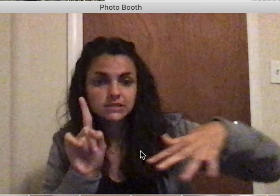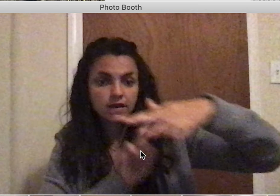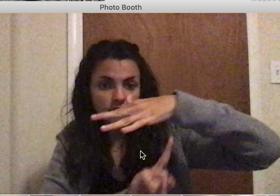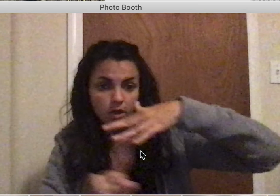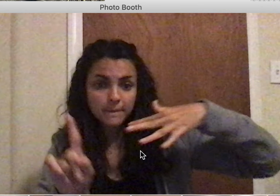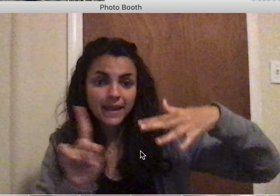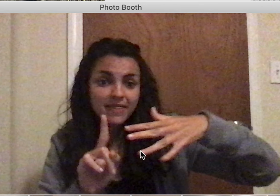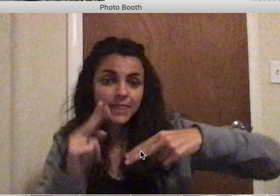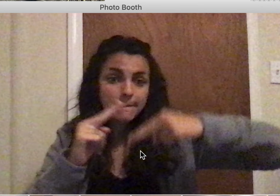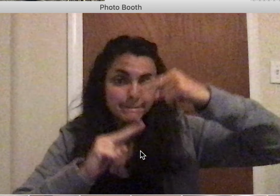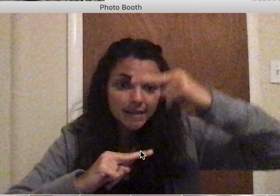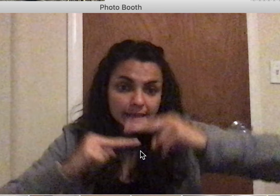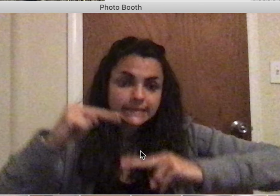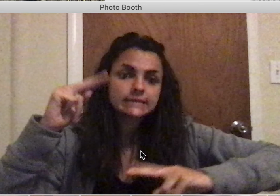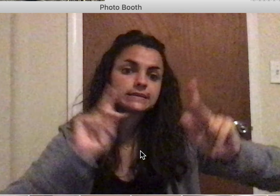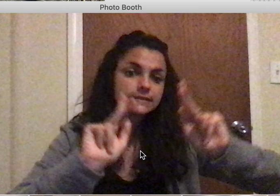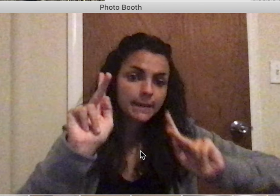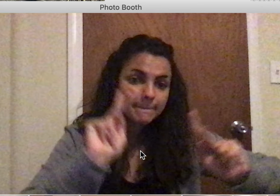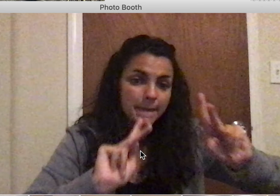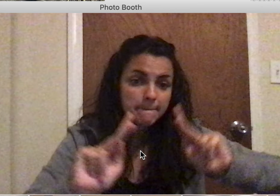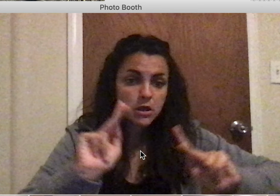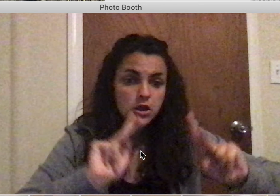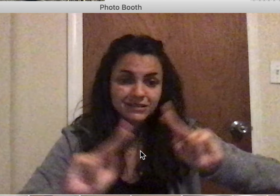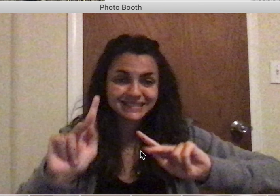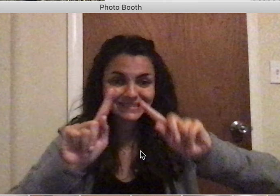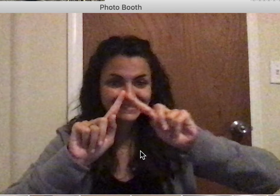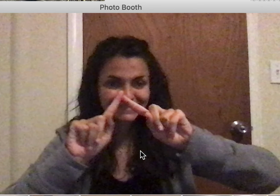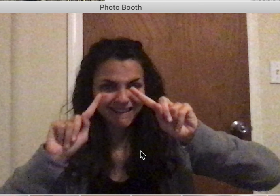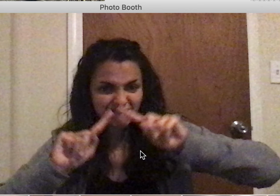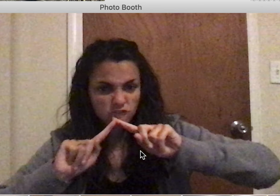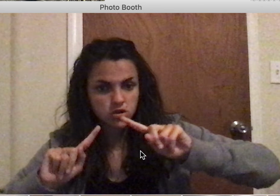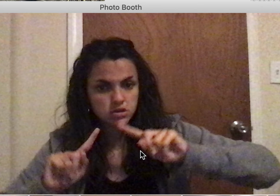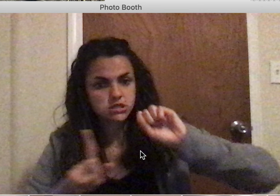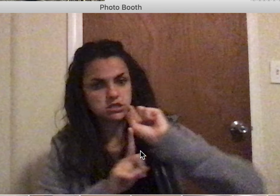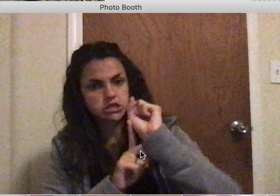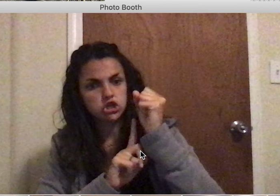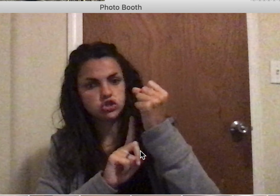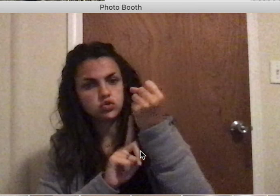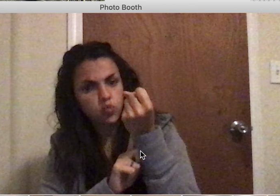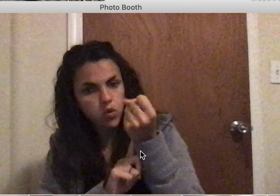buildings, the people, all these conditions are going to influence the environment.